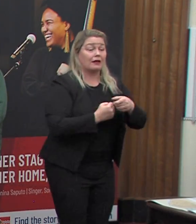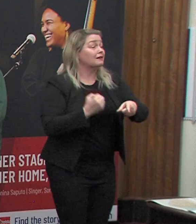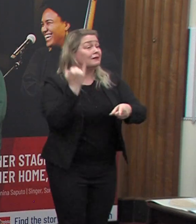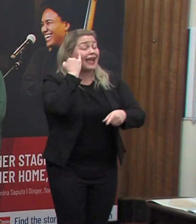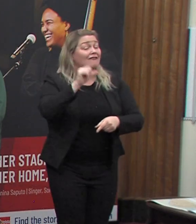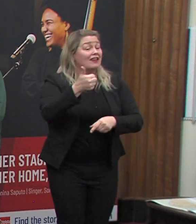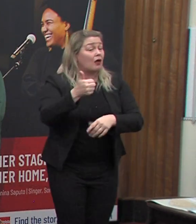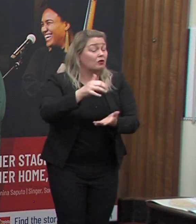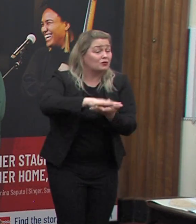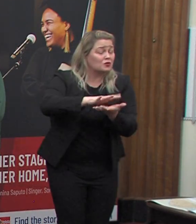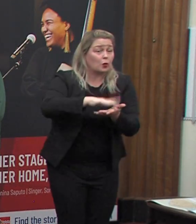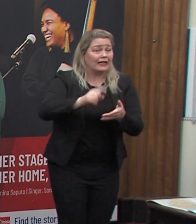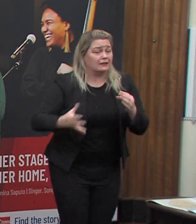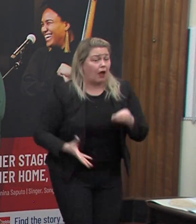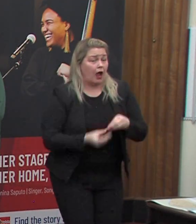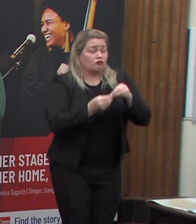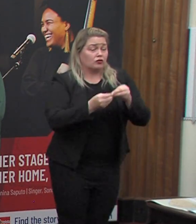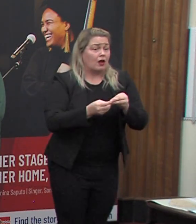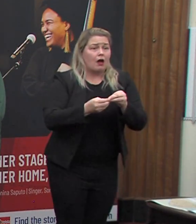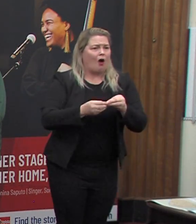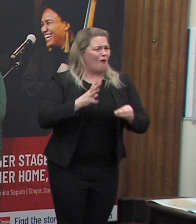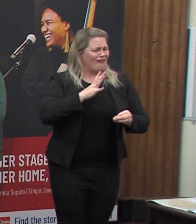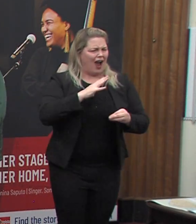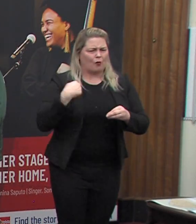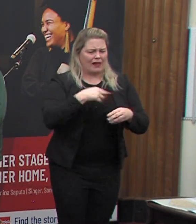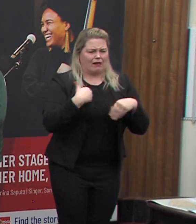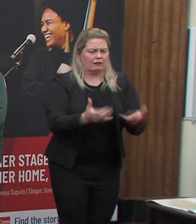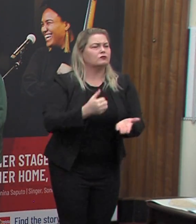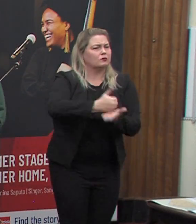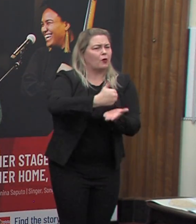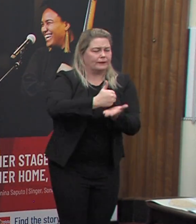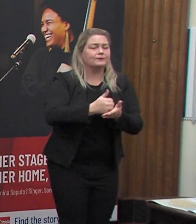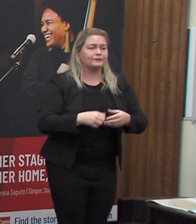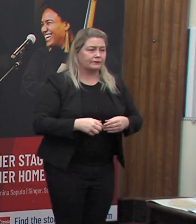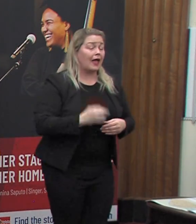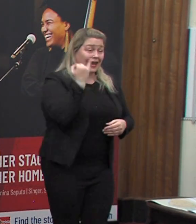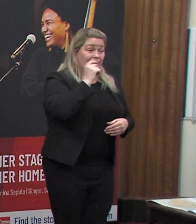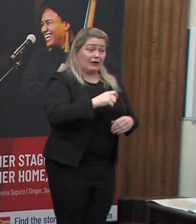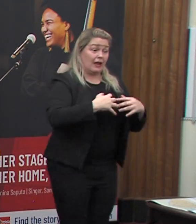to stand up new sites if necessary. Patrice?